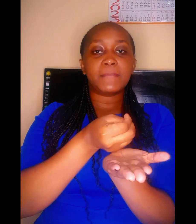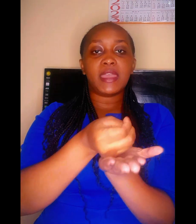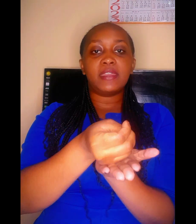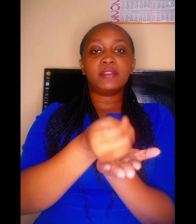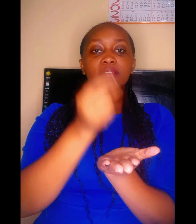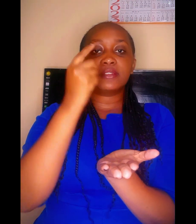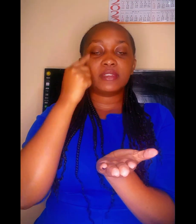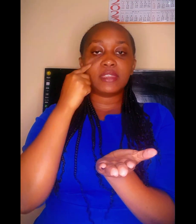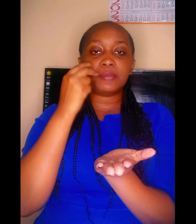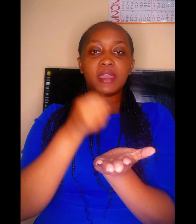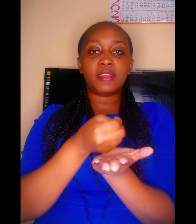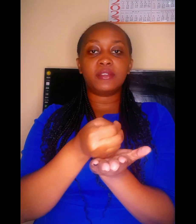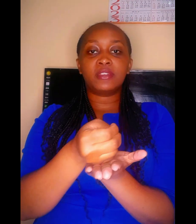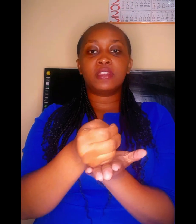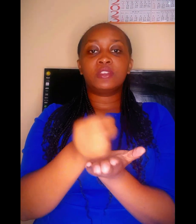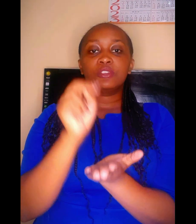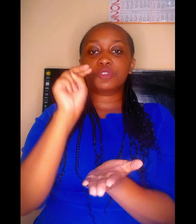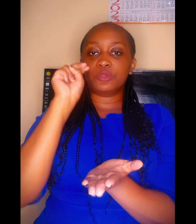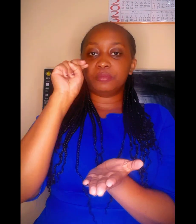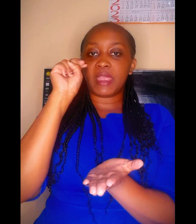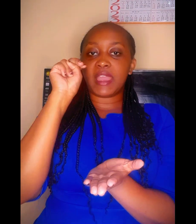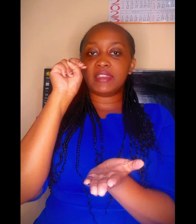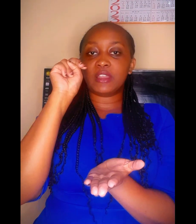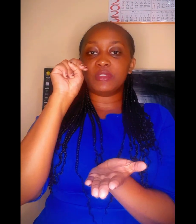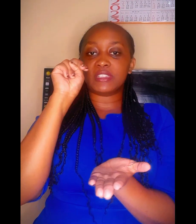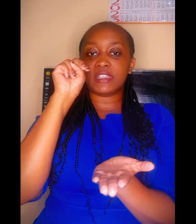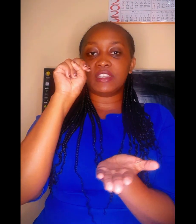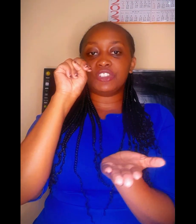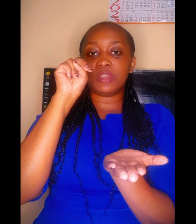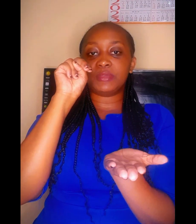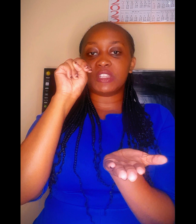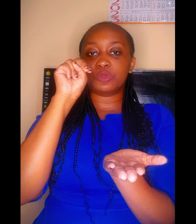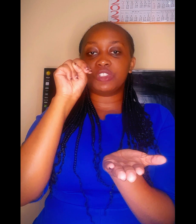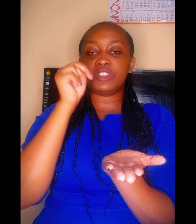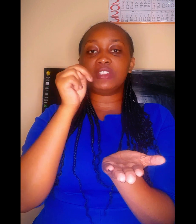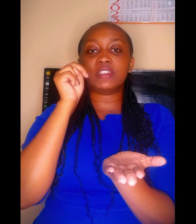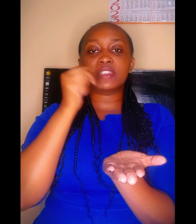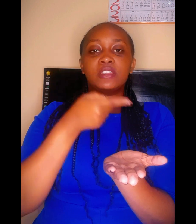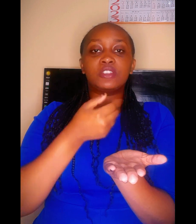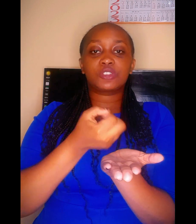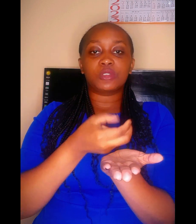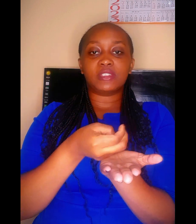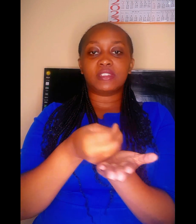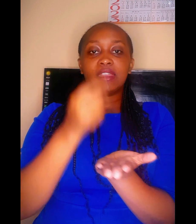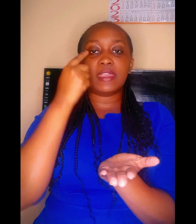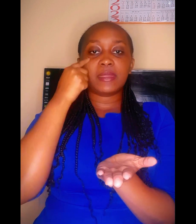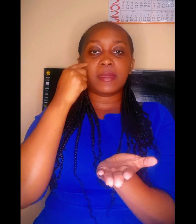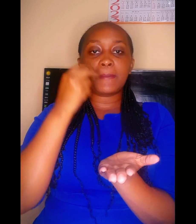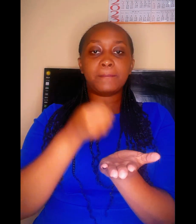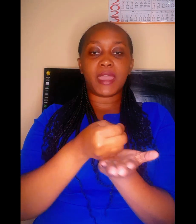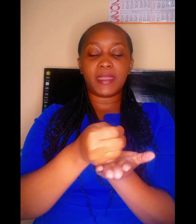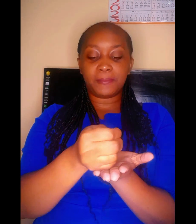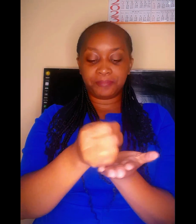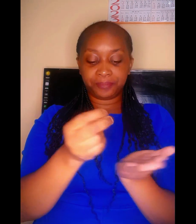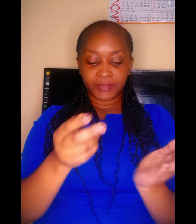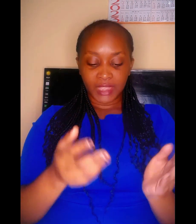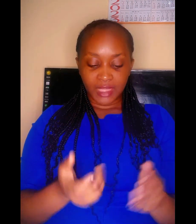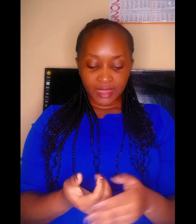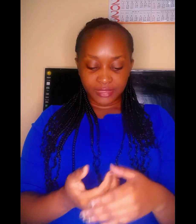Nehemiah, Nehemiah. So my hand now is N shape, that's what changes. So it's Nehemiah. Then